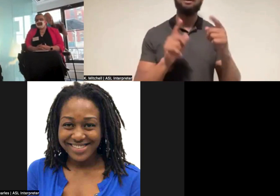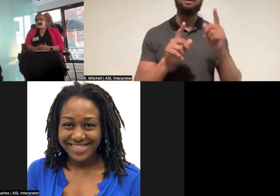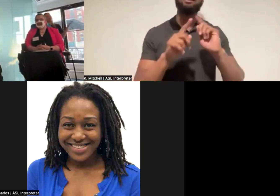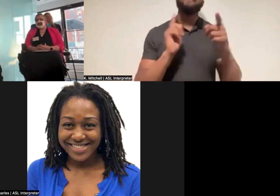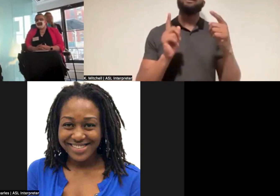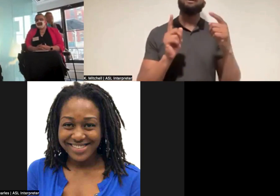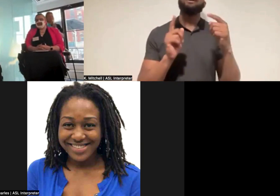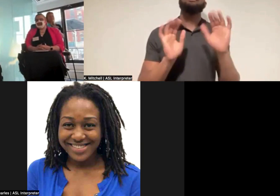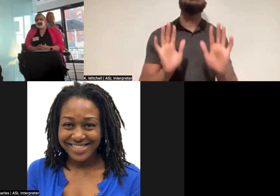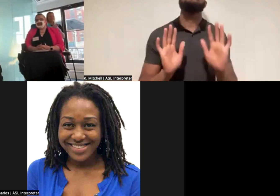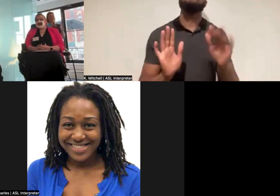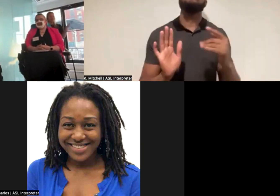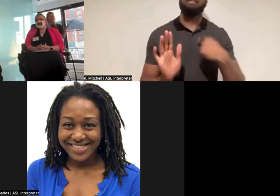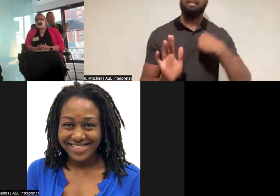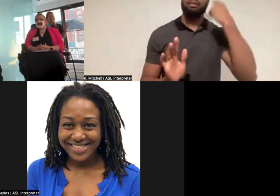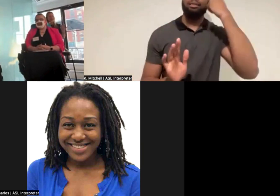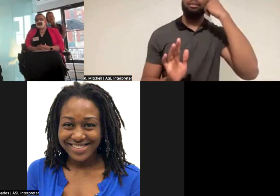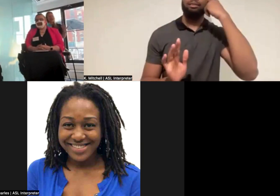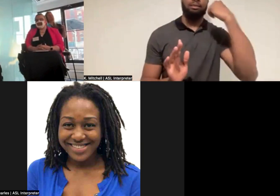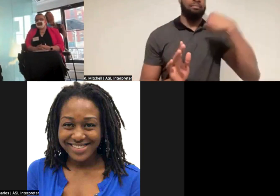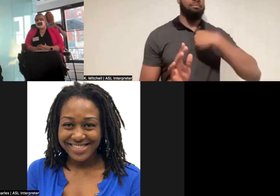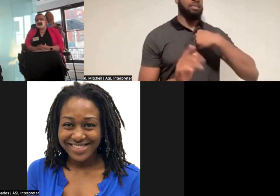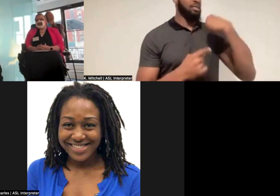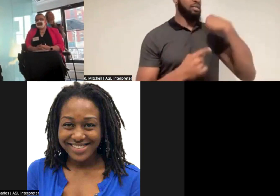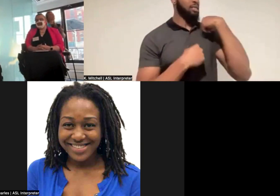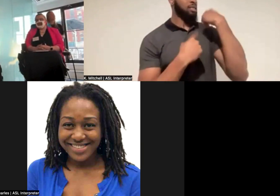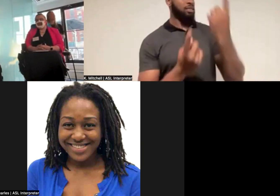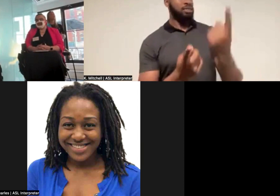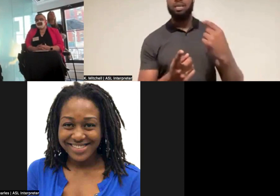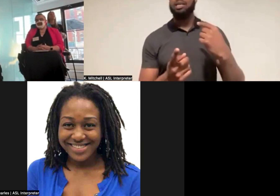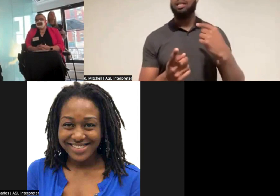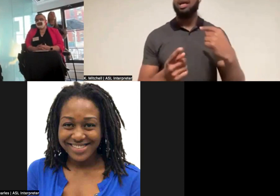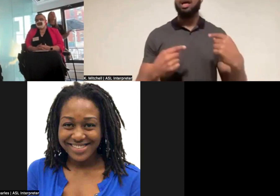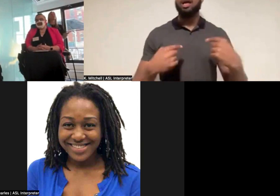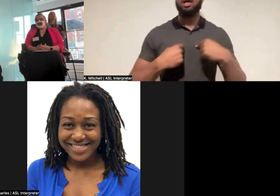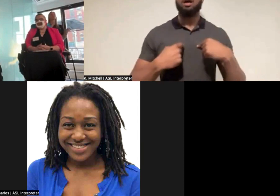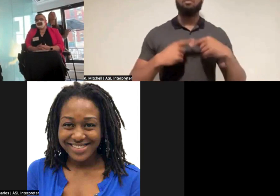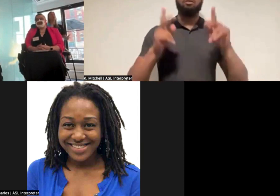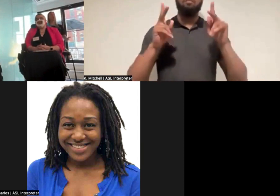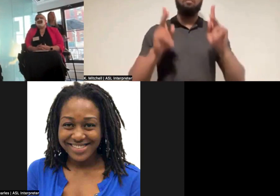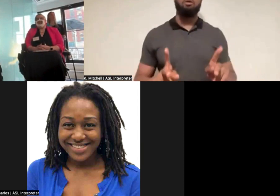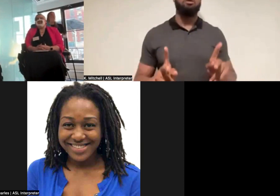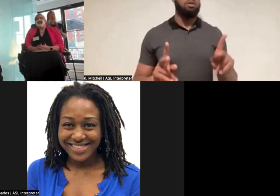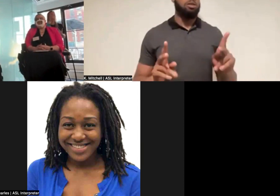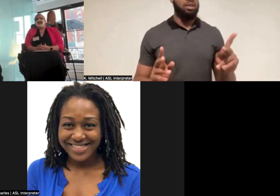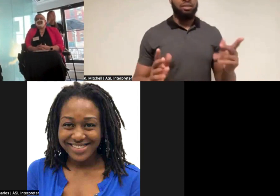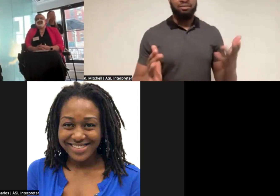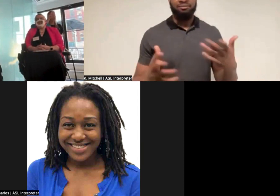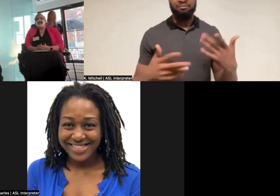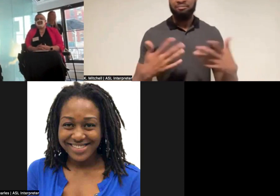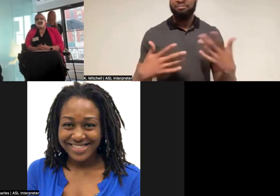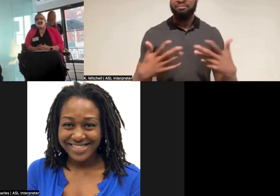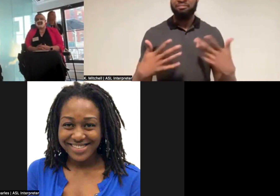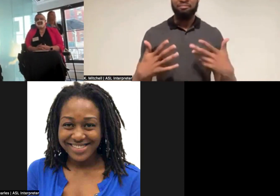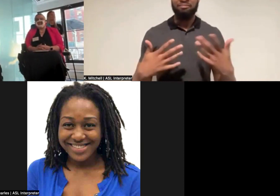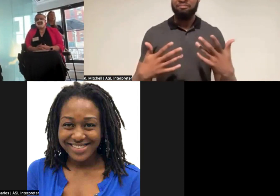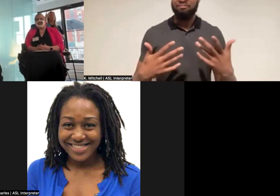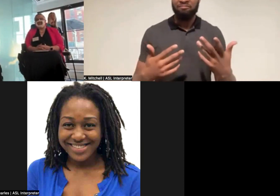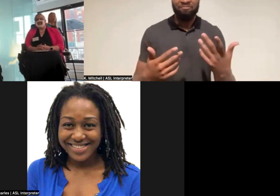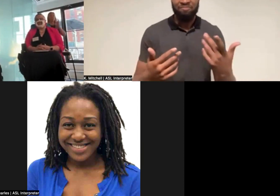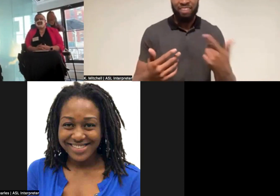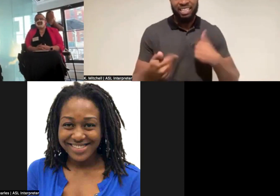I've always been the kind of person that's like, you know, I bite back, you know, I just, you